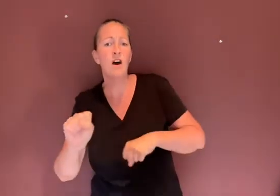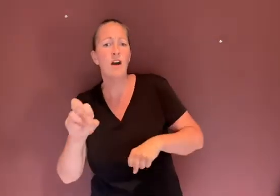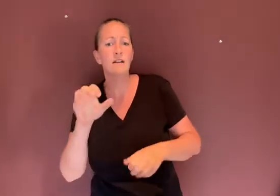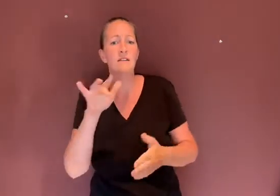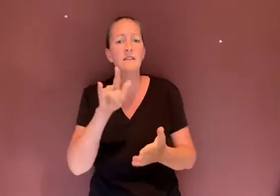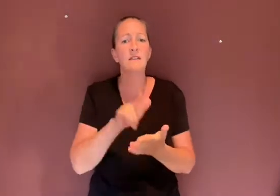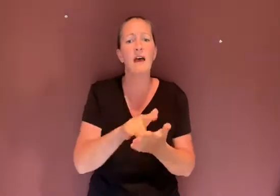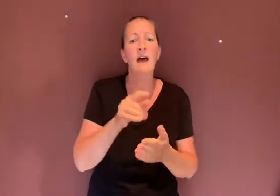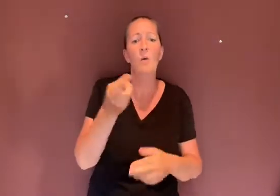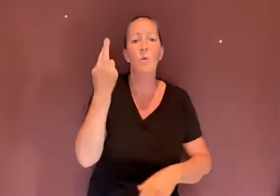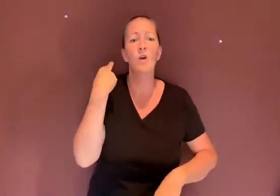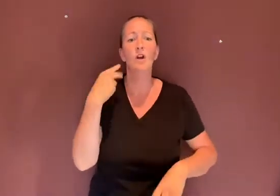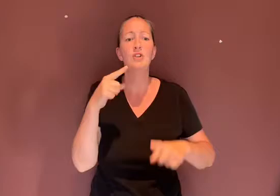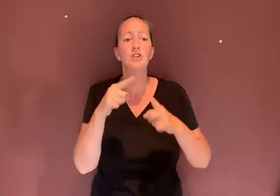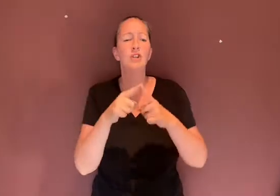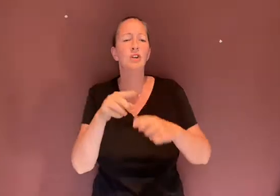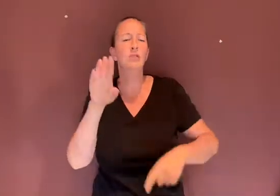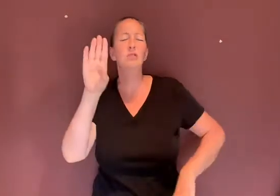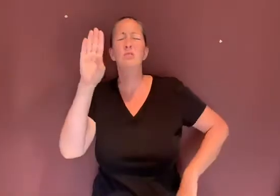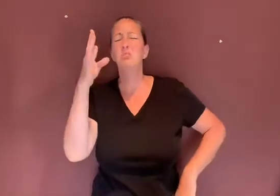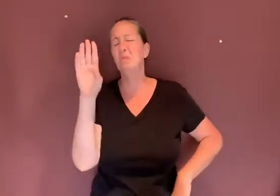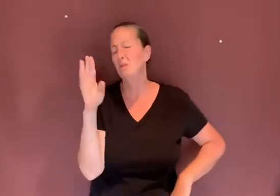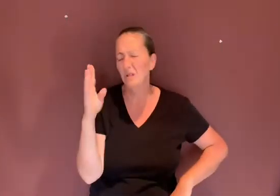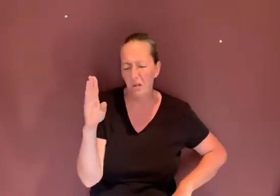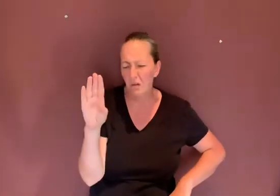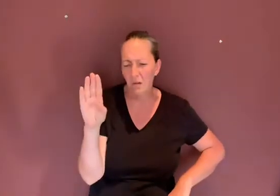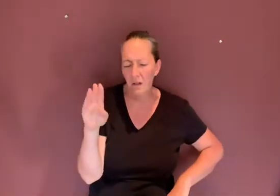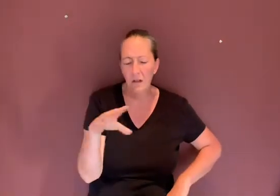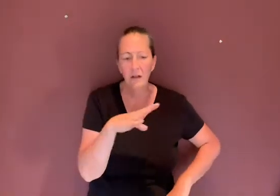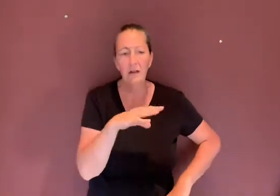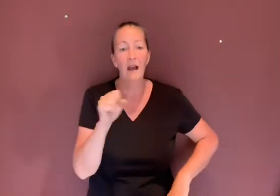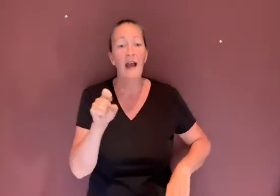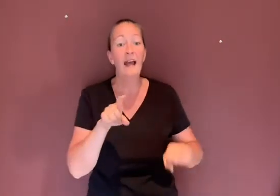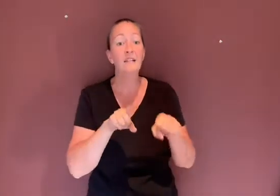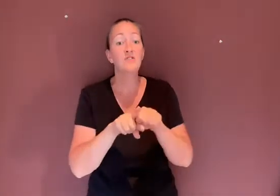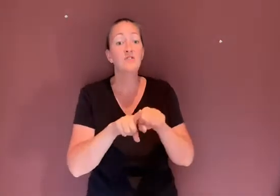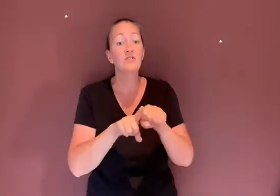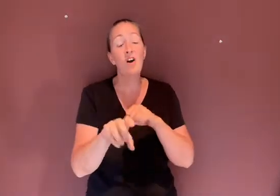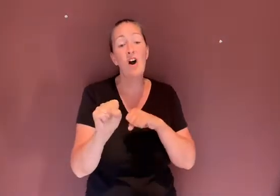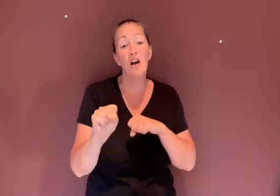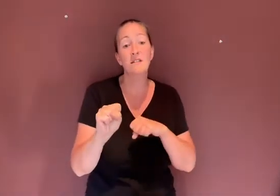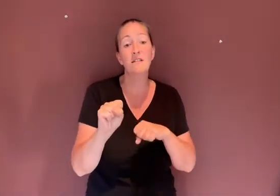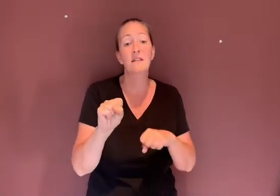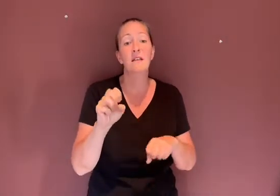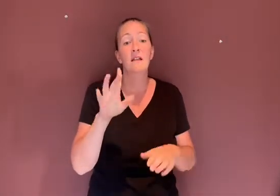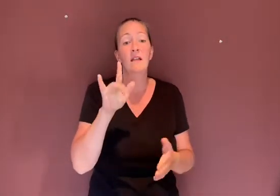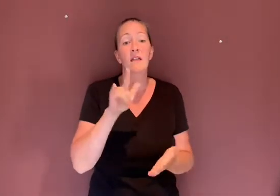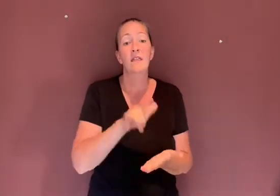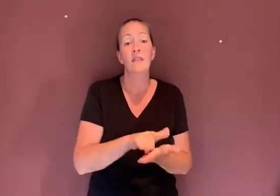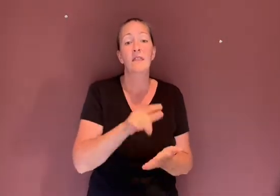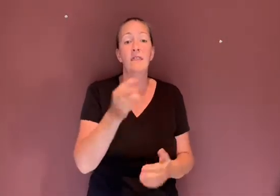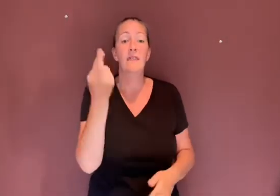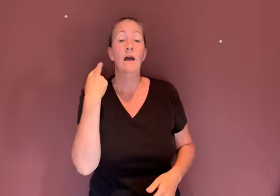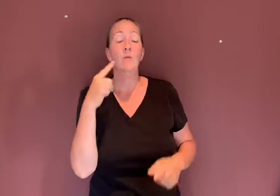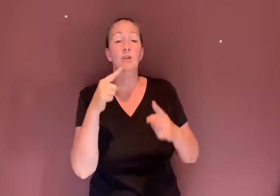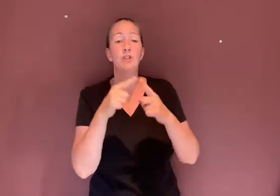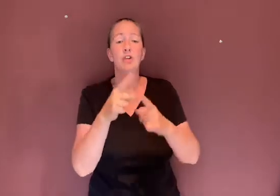socks that were too blue, and socks that were